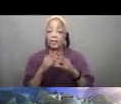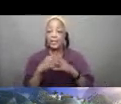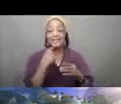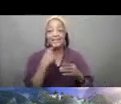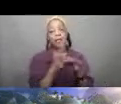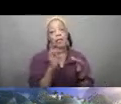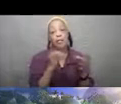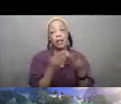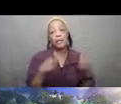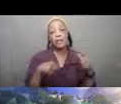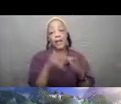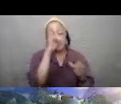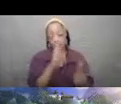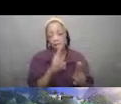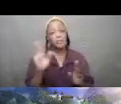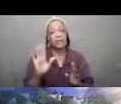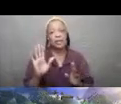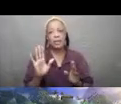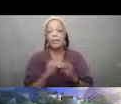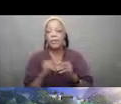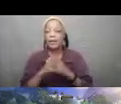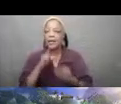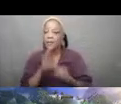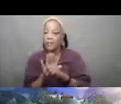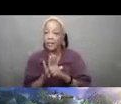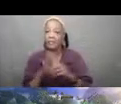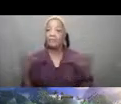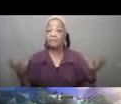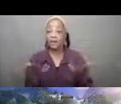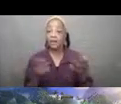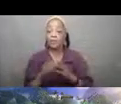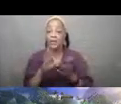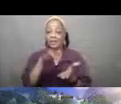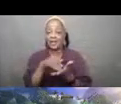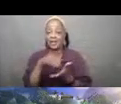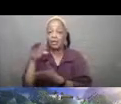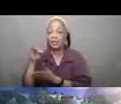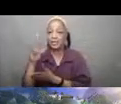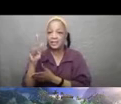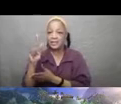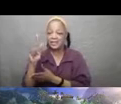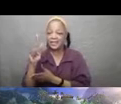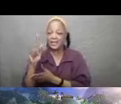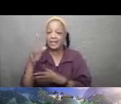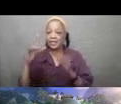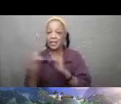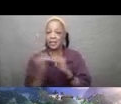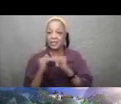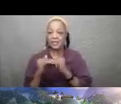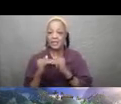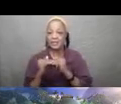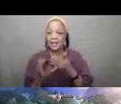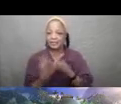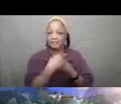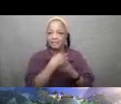for me, especially around this topic, is always ensuring that I center disability justice and integrate it into the work that I'm doing.